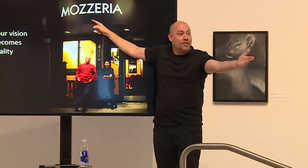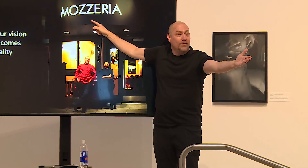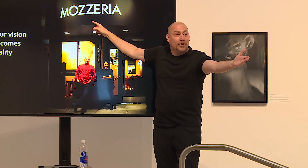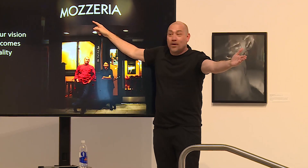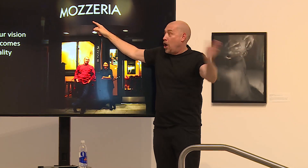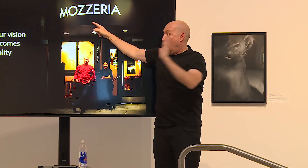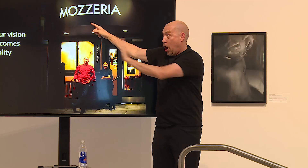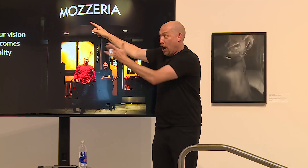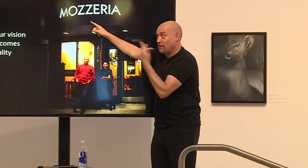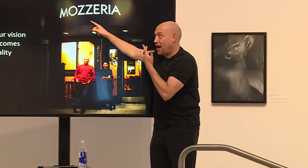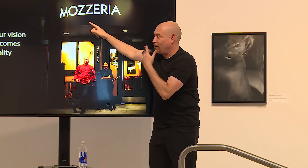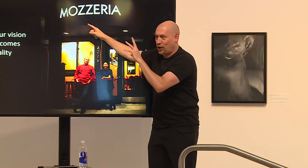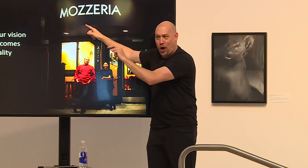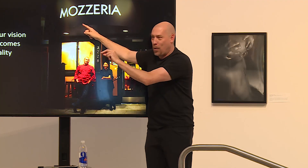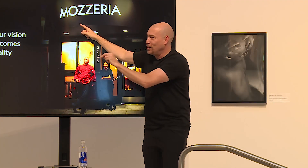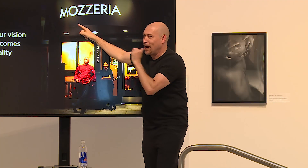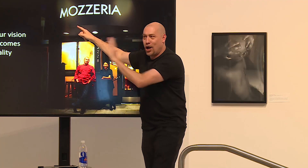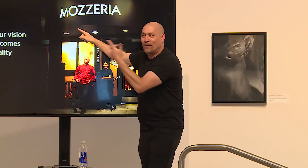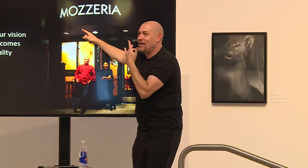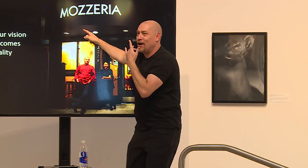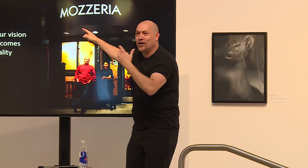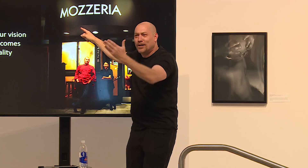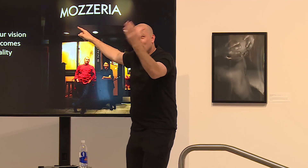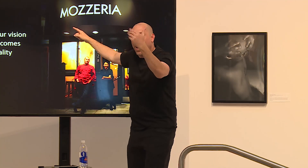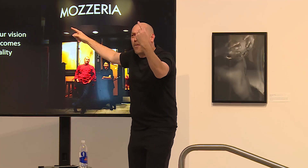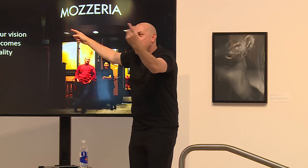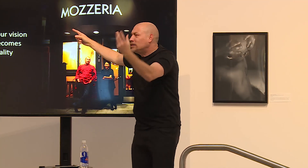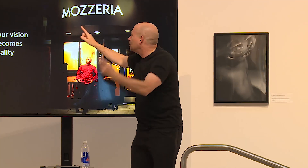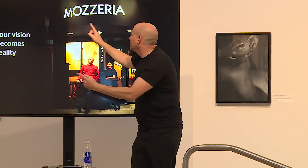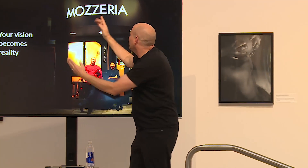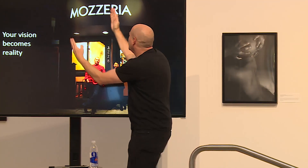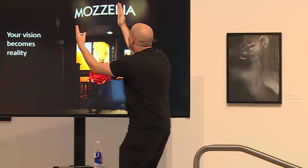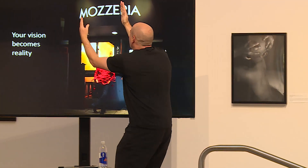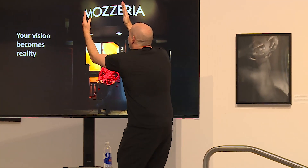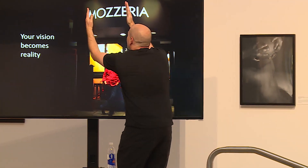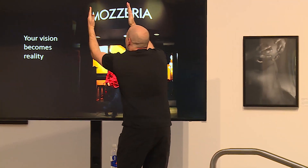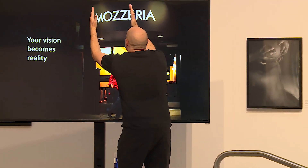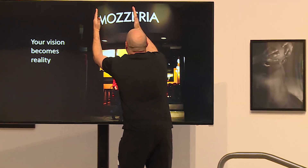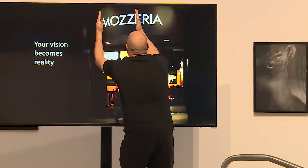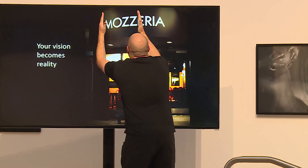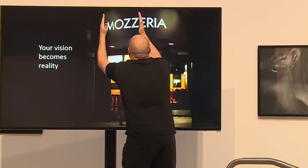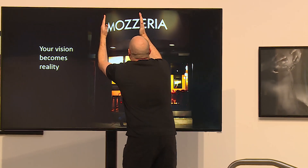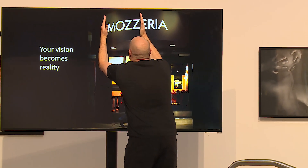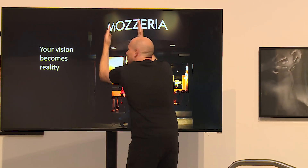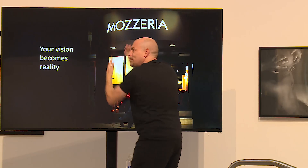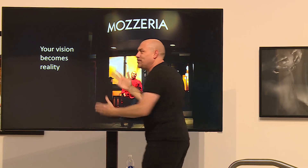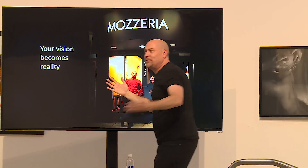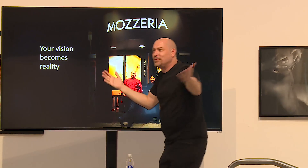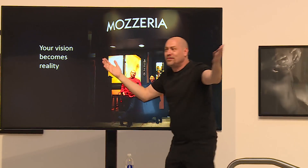It was Melody's favorite. No. Why? Why?